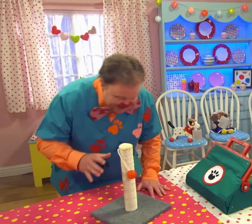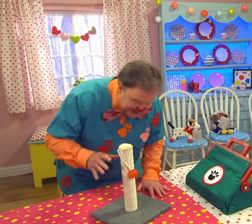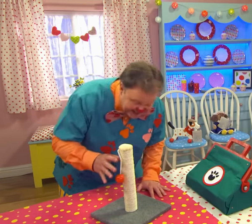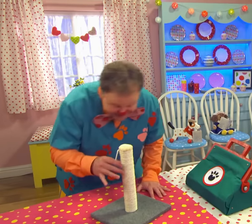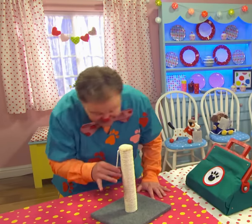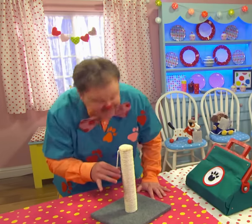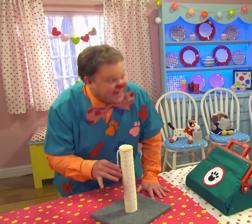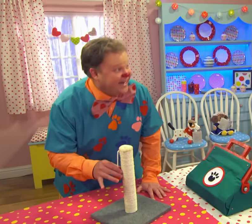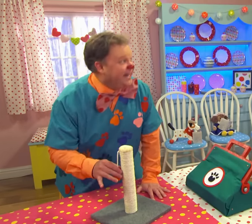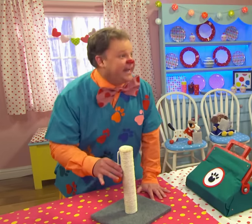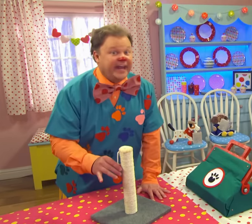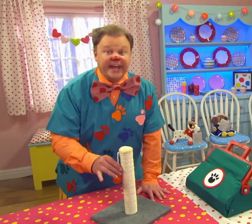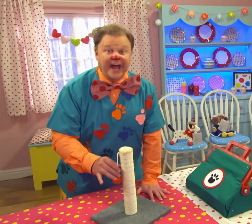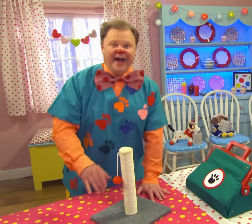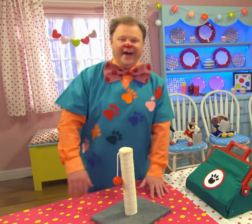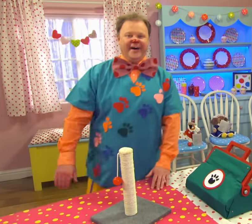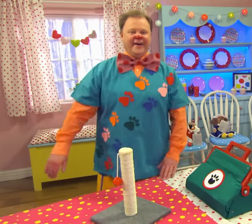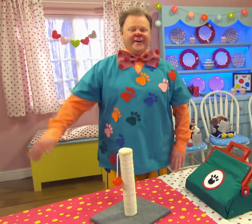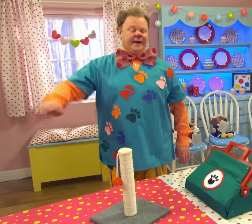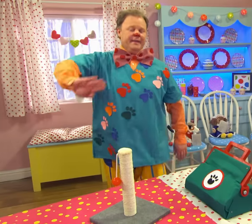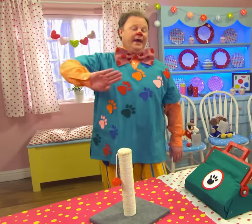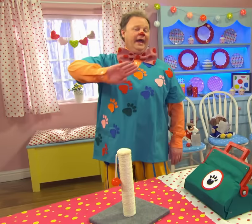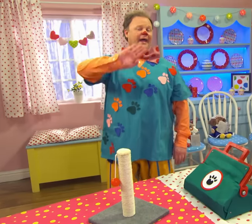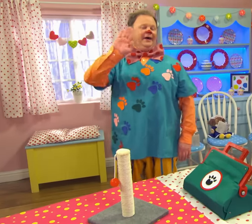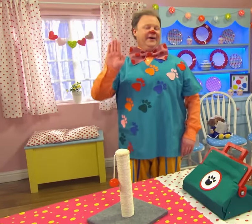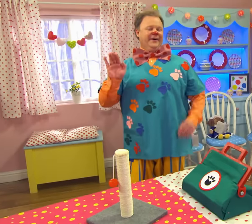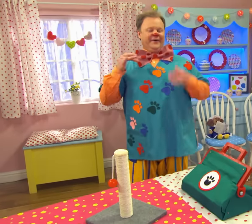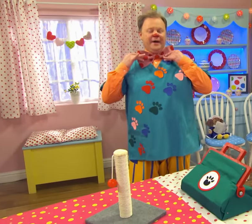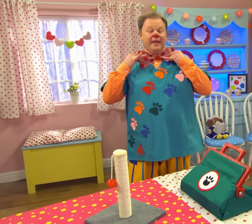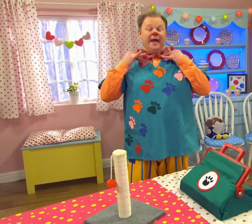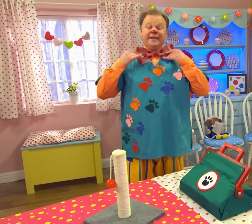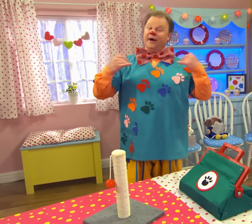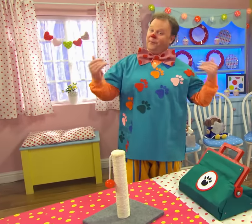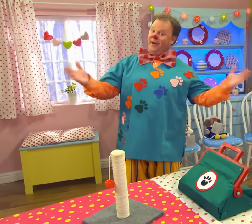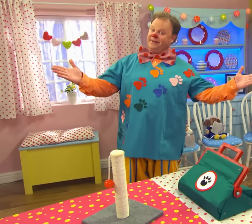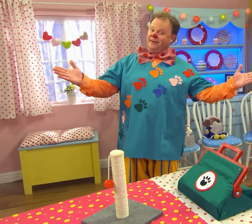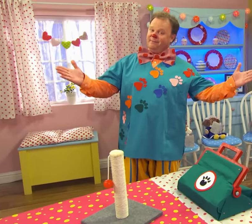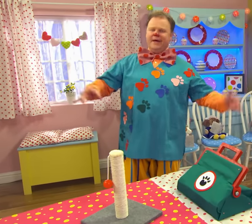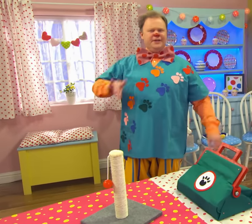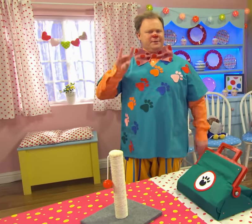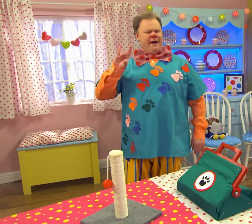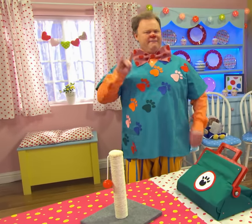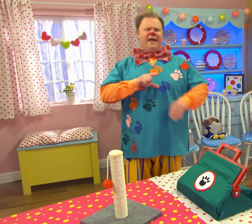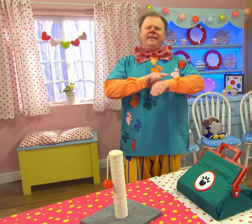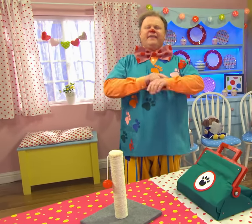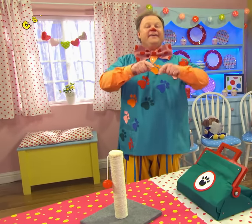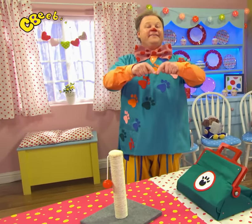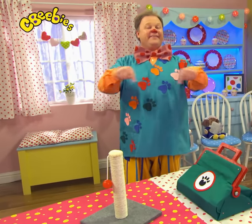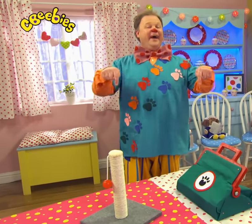Hello, Fat Tumble. Oh, hello, and welcome to my vet